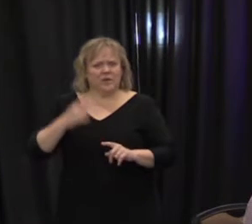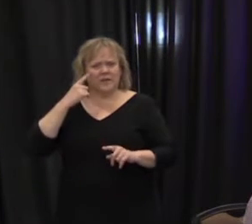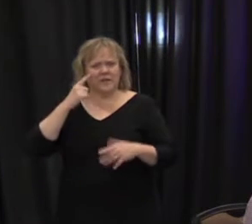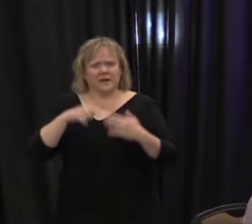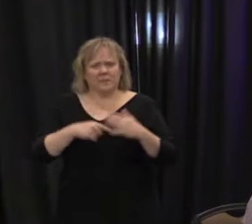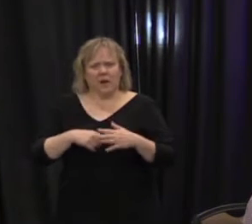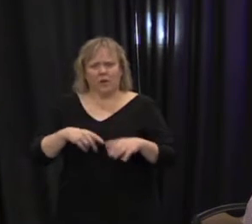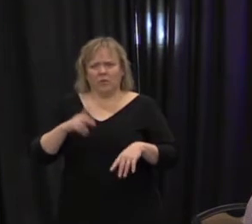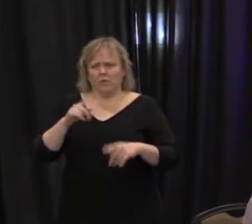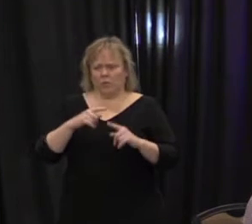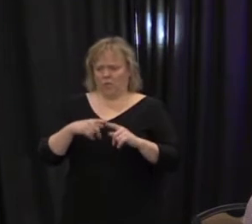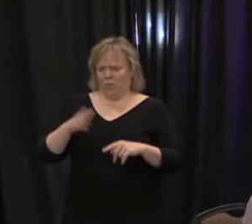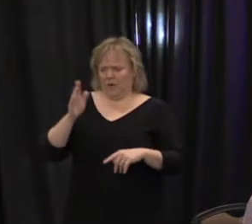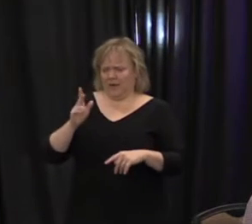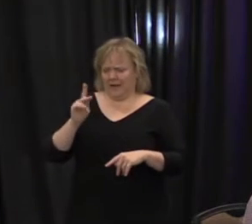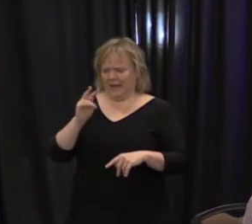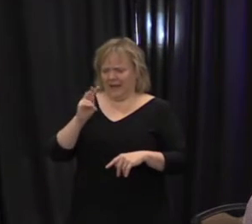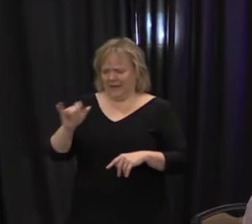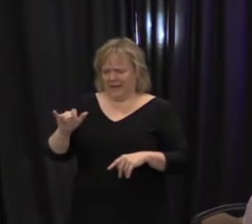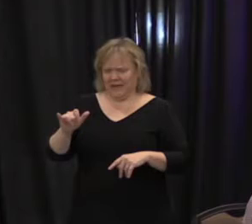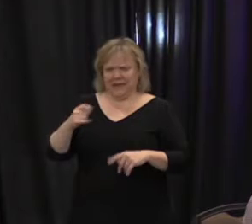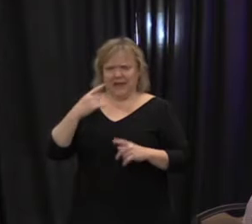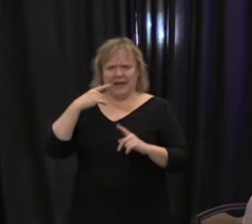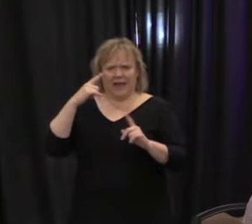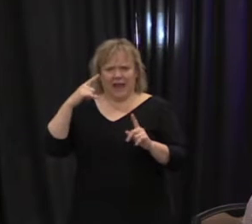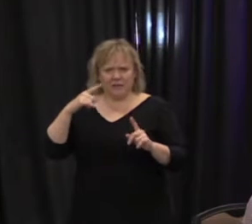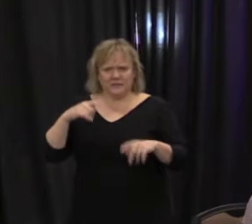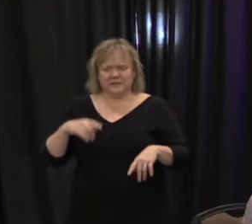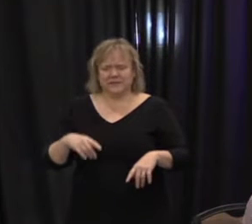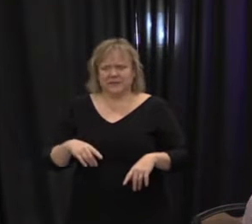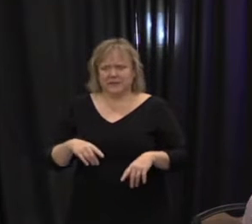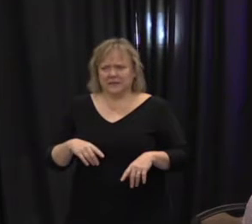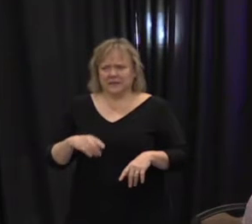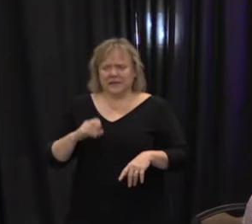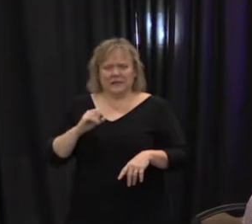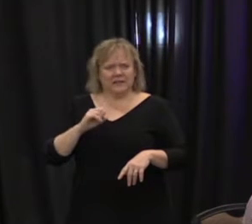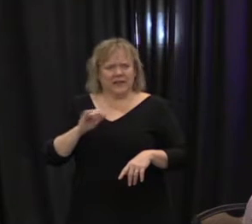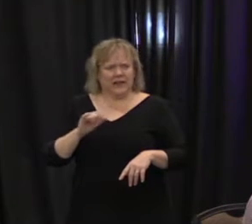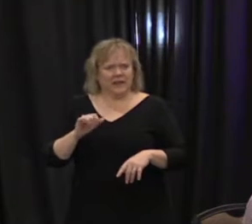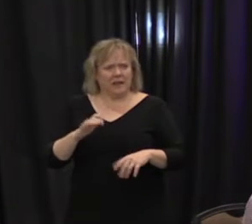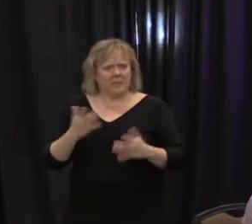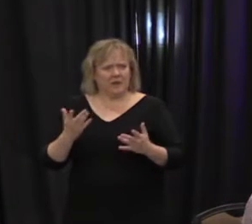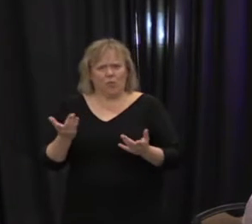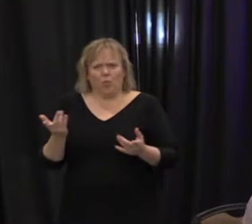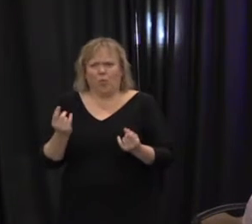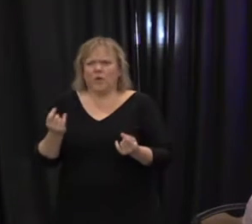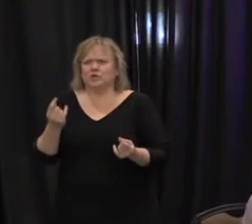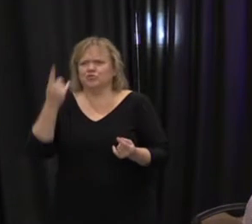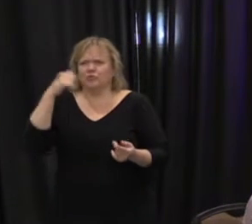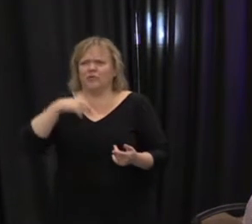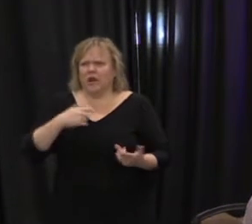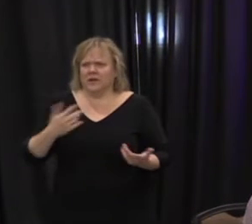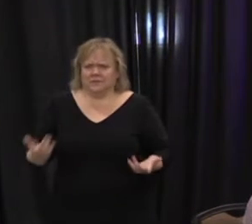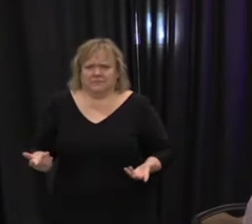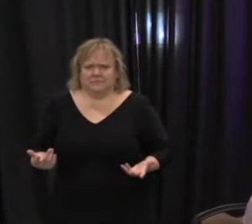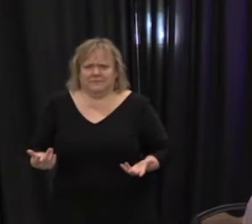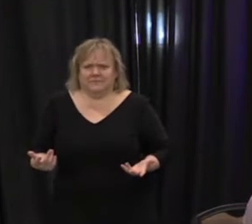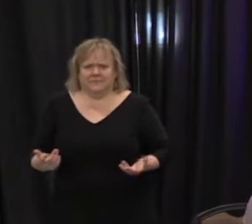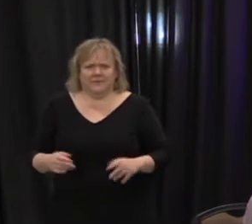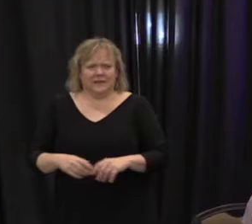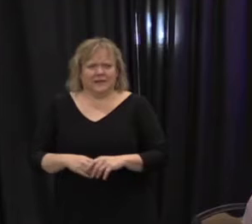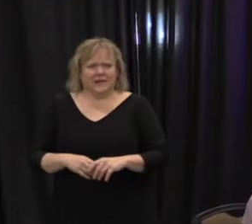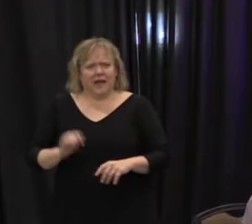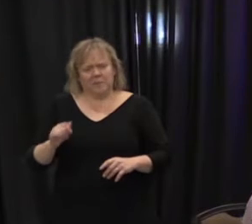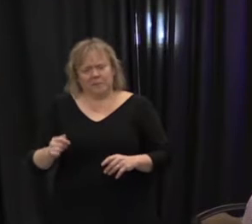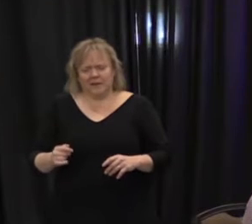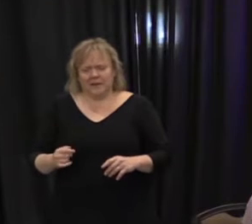Kennedy announcing, you know, that he's retiring, I was like, I mean, what has he really done for us, y'all? Like, yes, yes, it